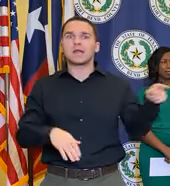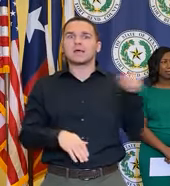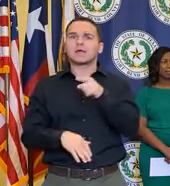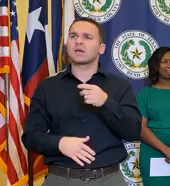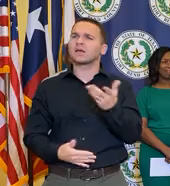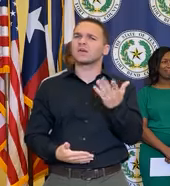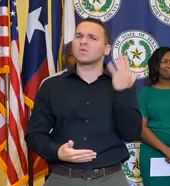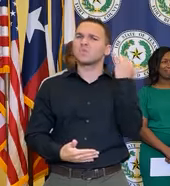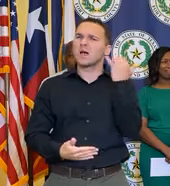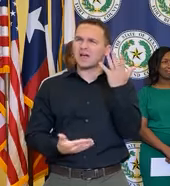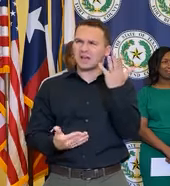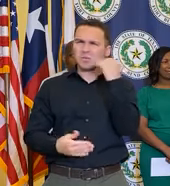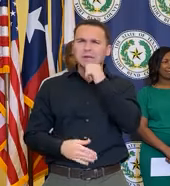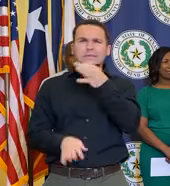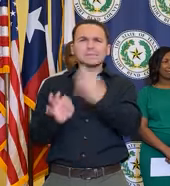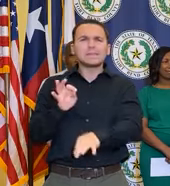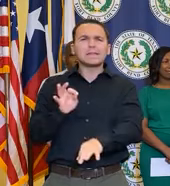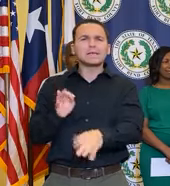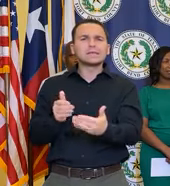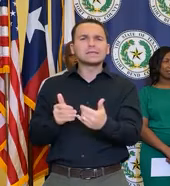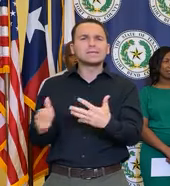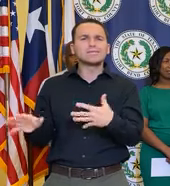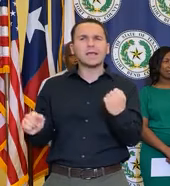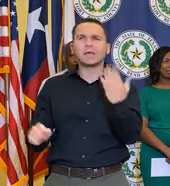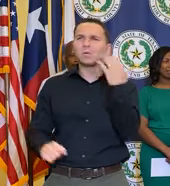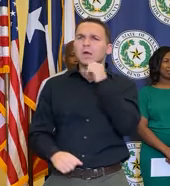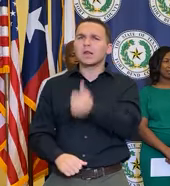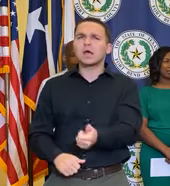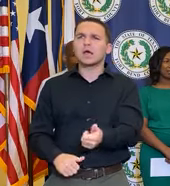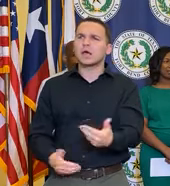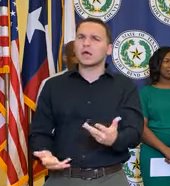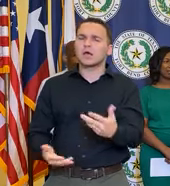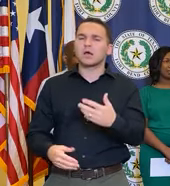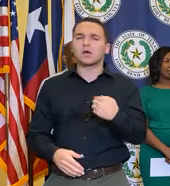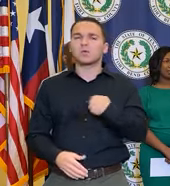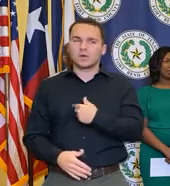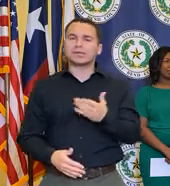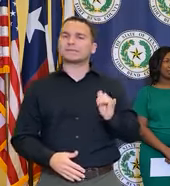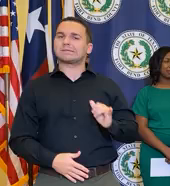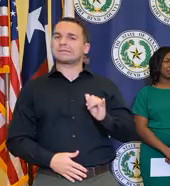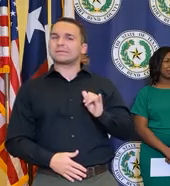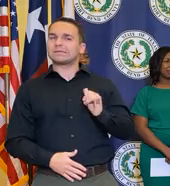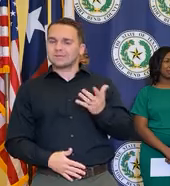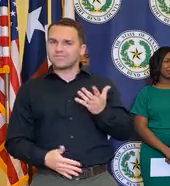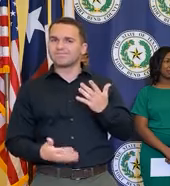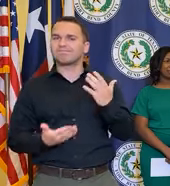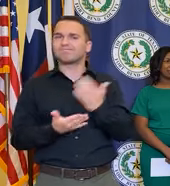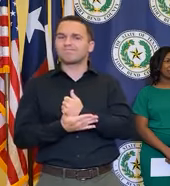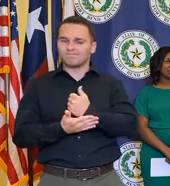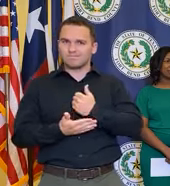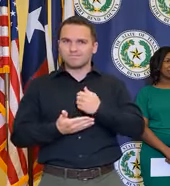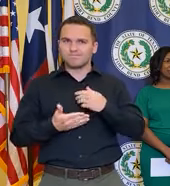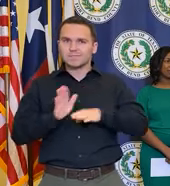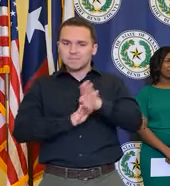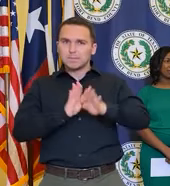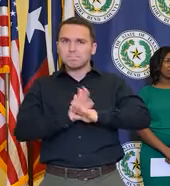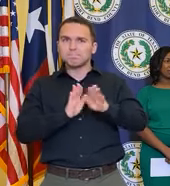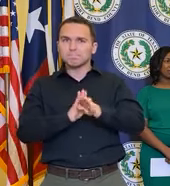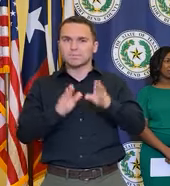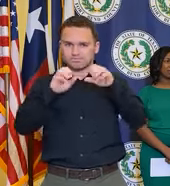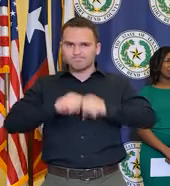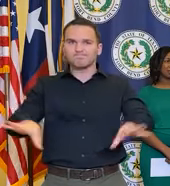Why can't we make it simple? You know, this is an answer to all that question. Once again, we are